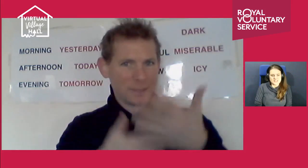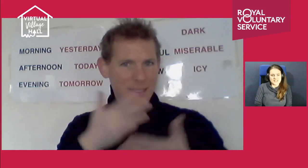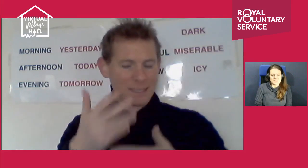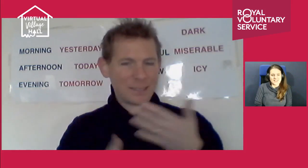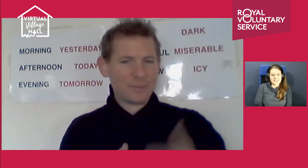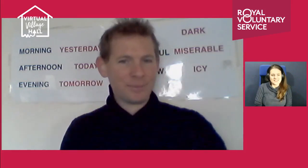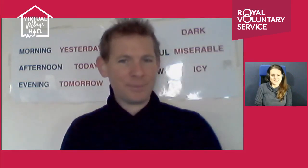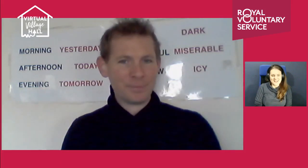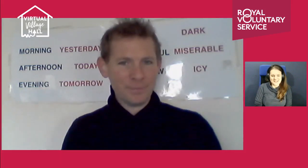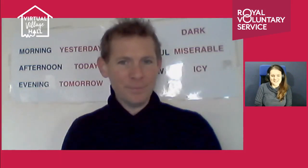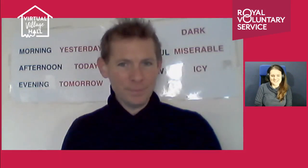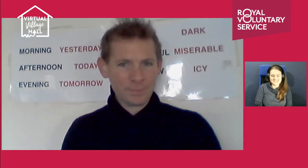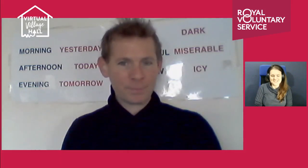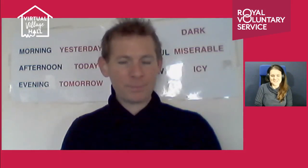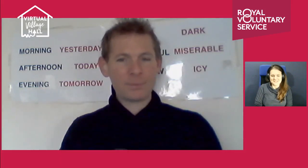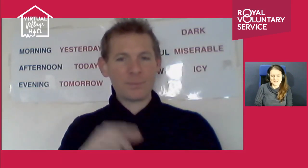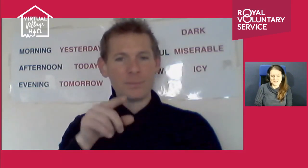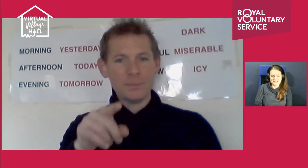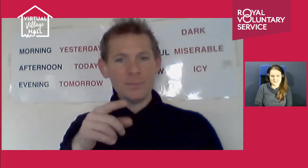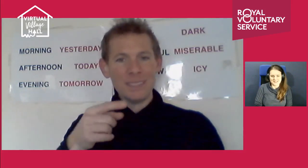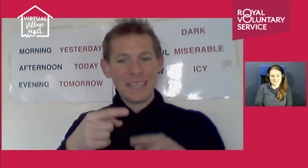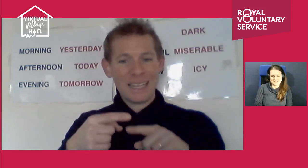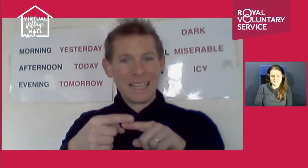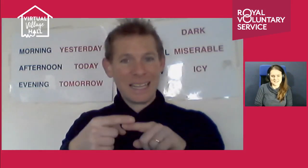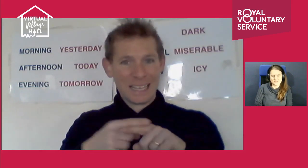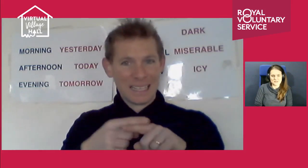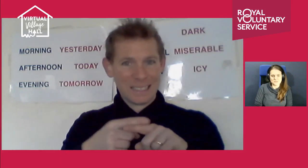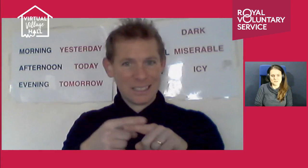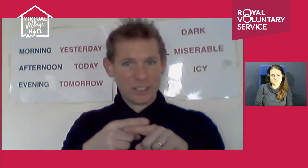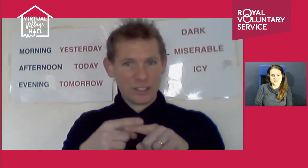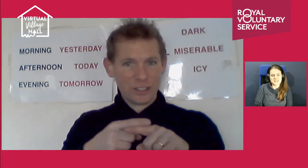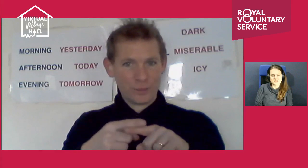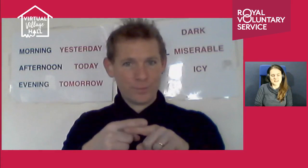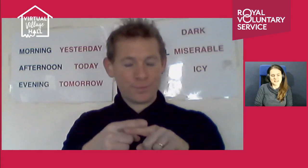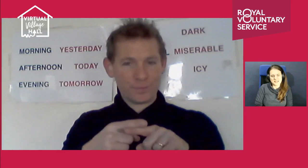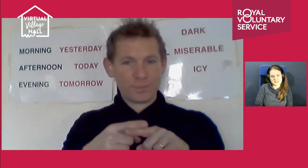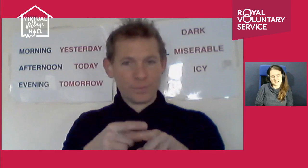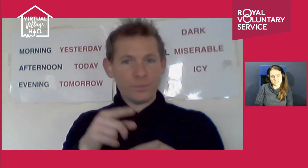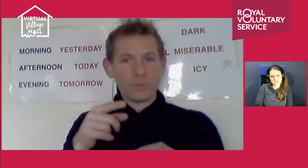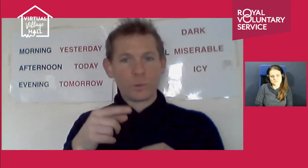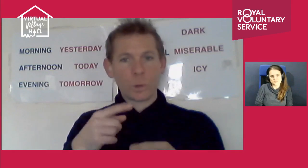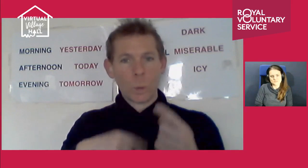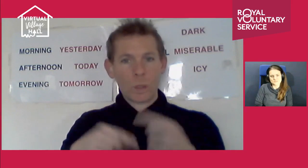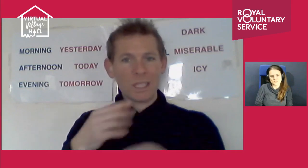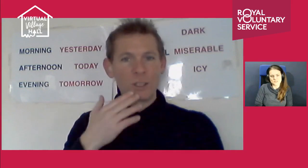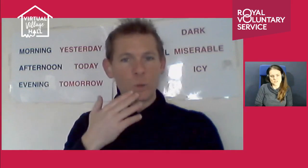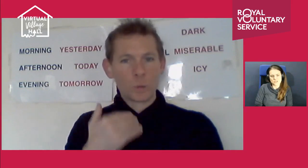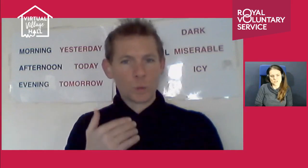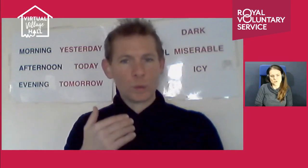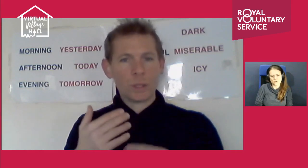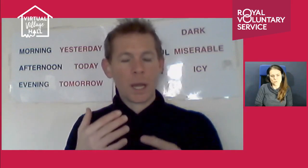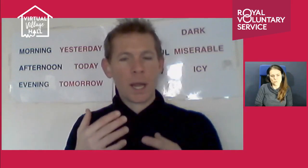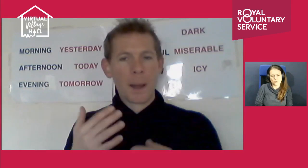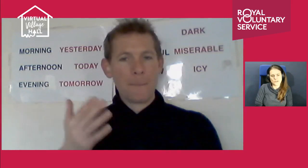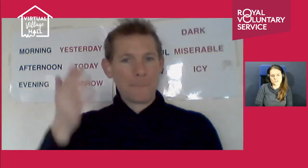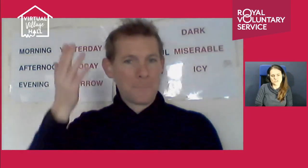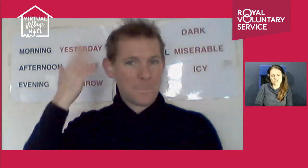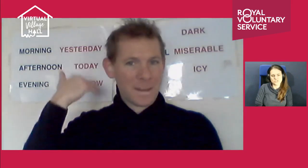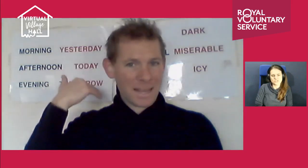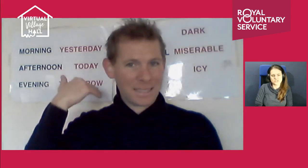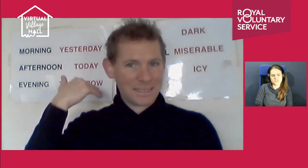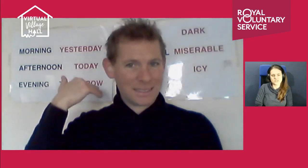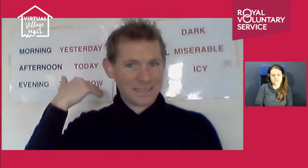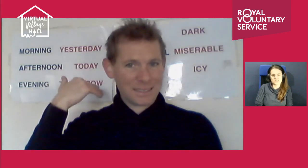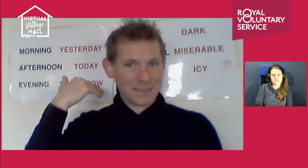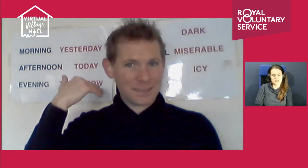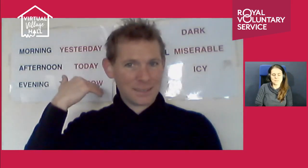But it's kind of hard to explain the next bit. But in English, we